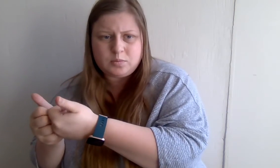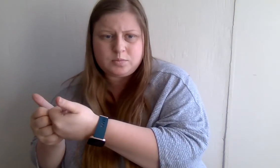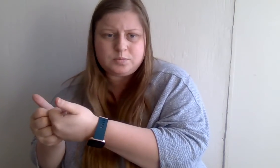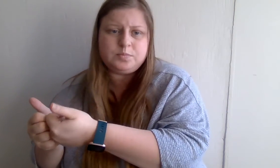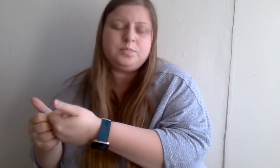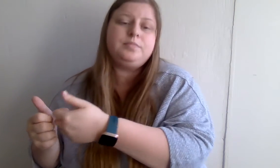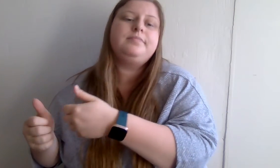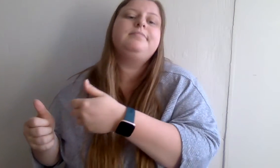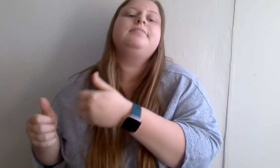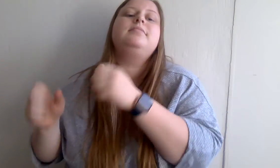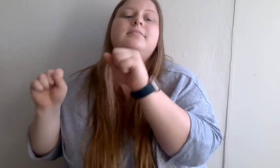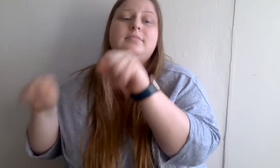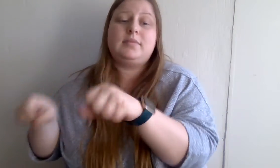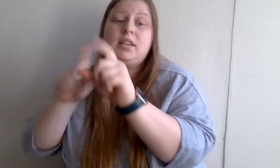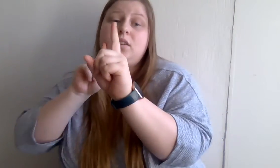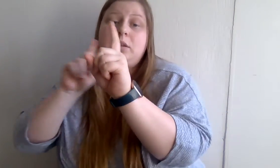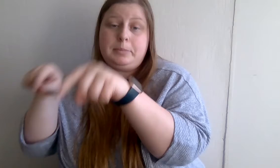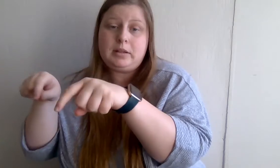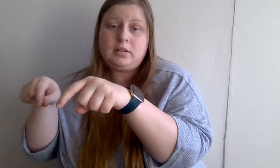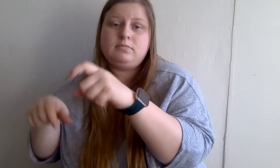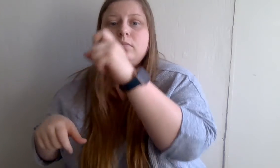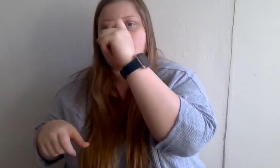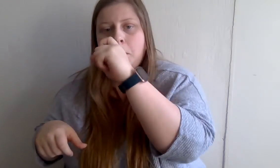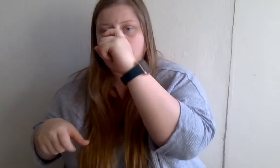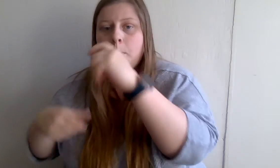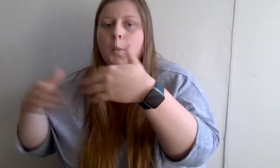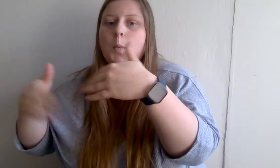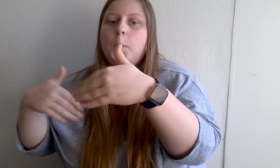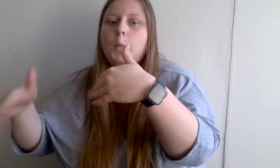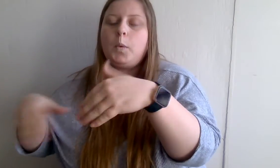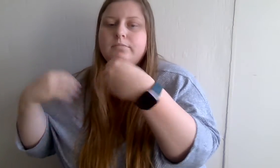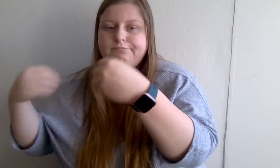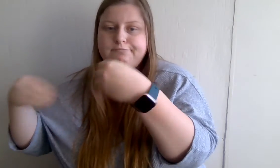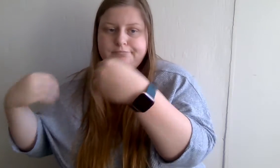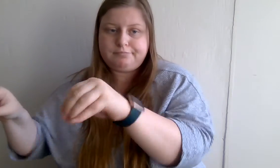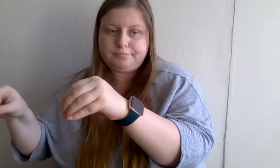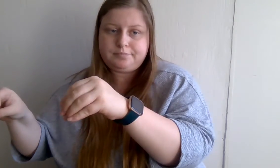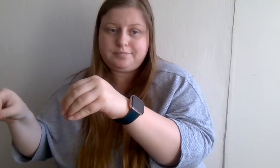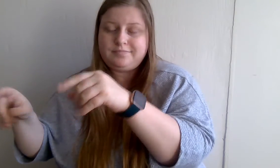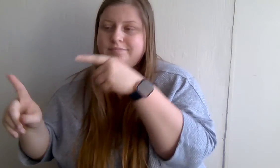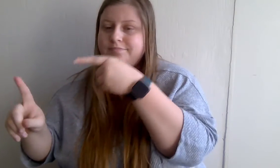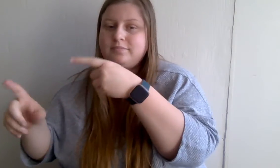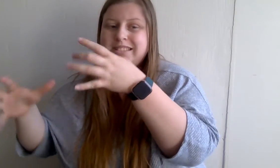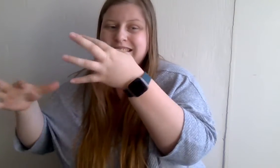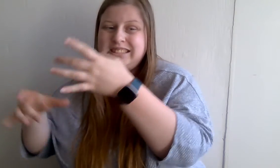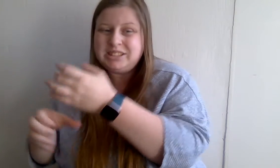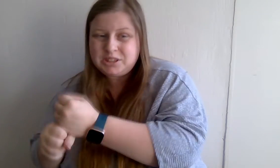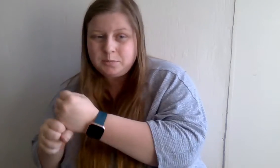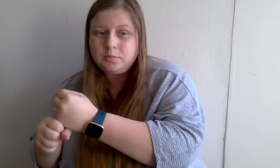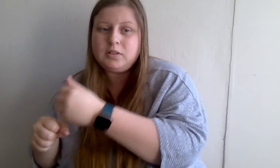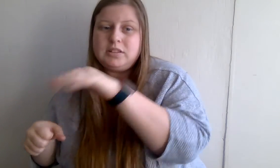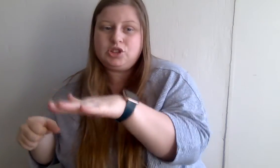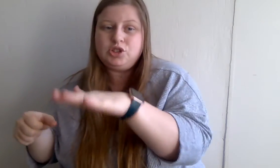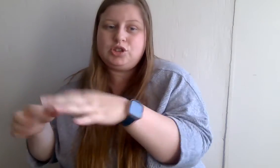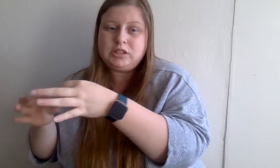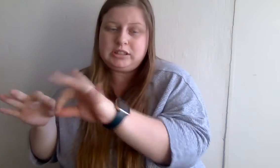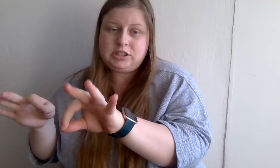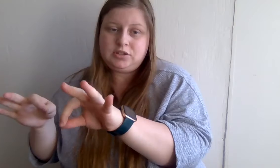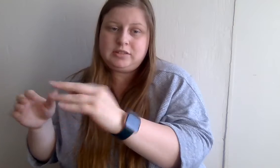If you wanted to expand it, how might you respond? You can say, the doll walks to the